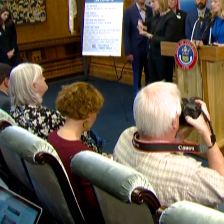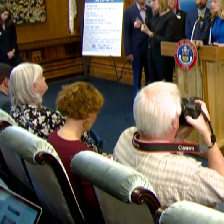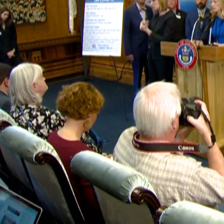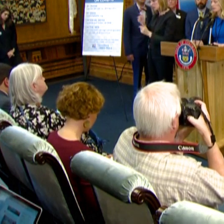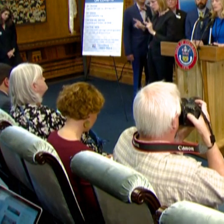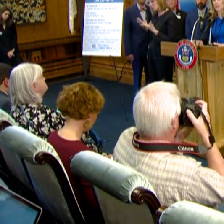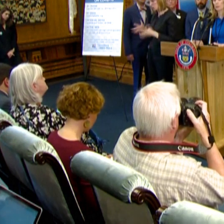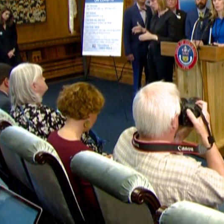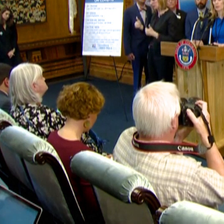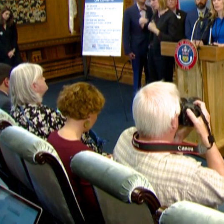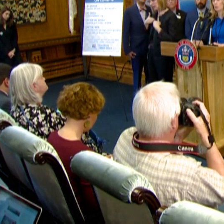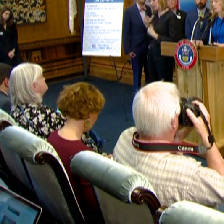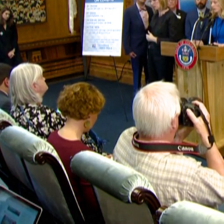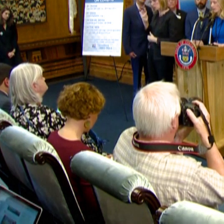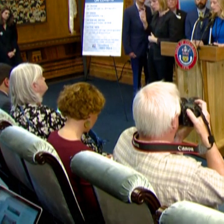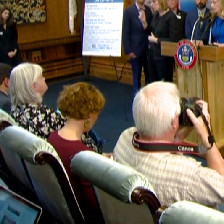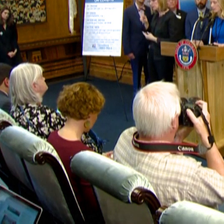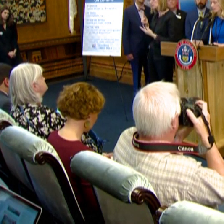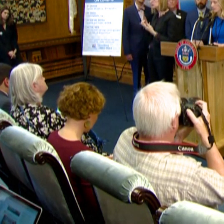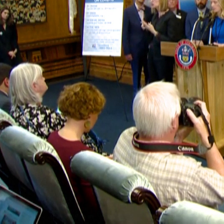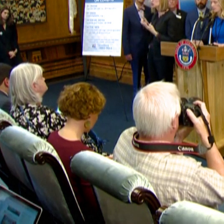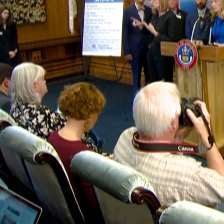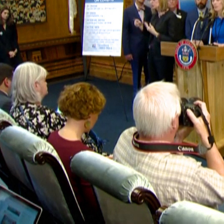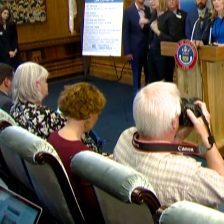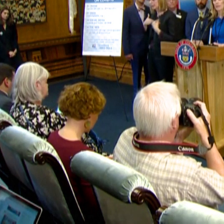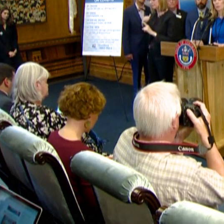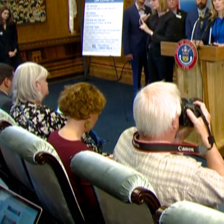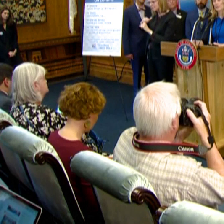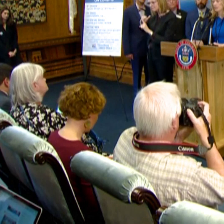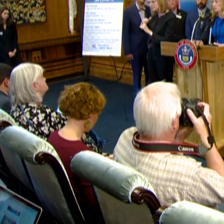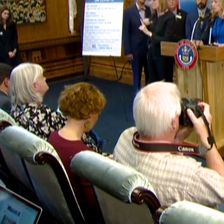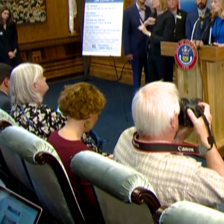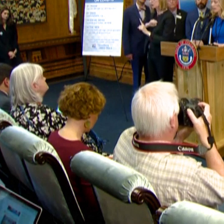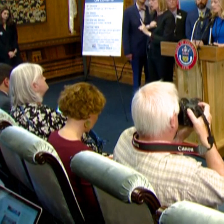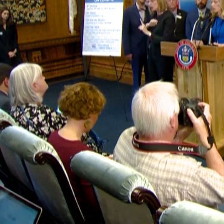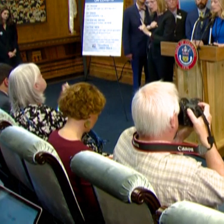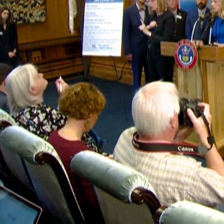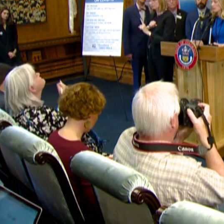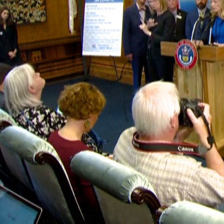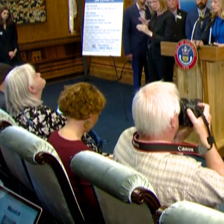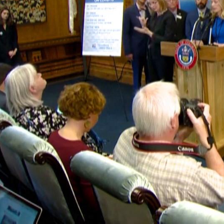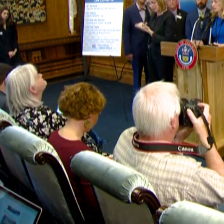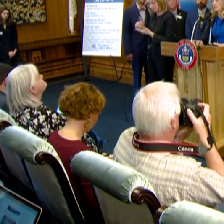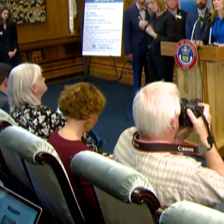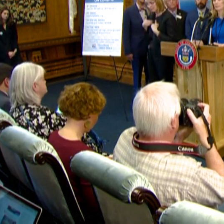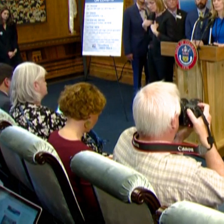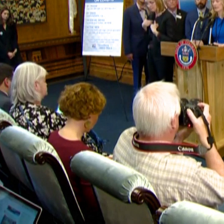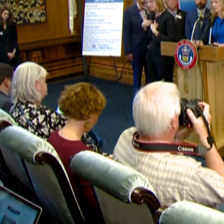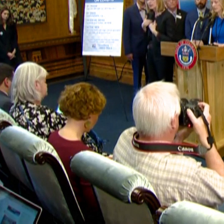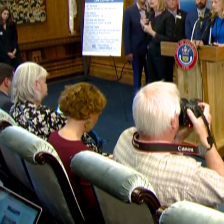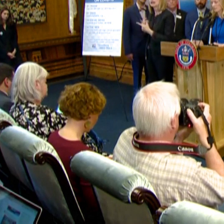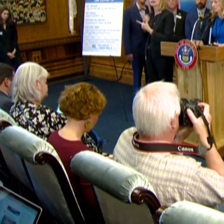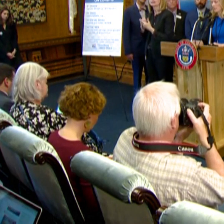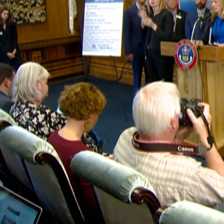patient exhibit symptoms aligned with what we know about the virus? In coordination with the provider, we determine if the patient